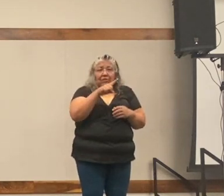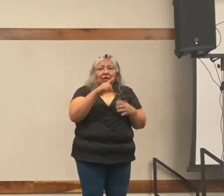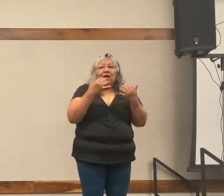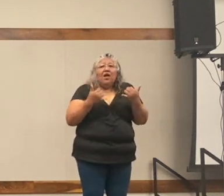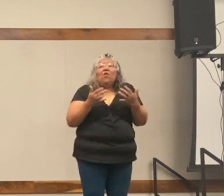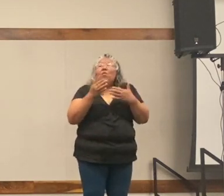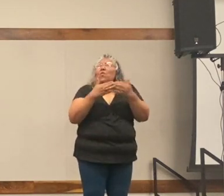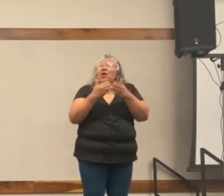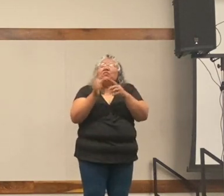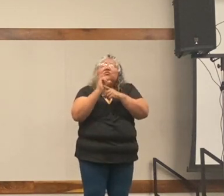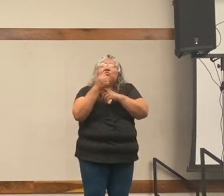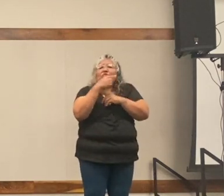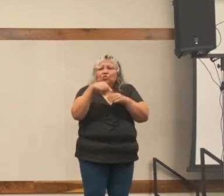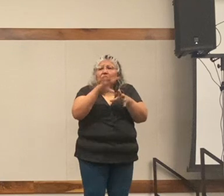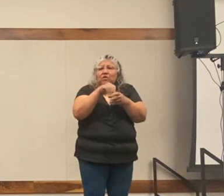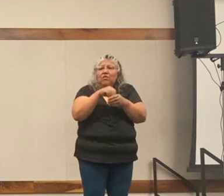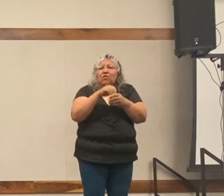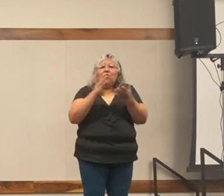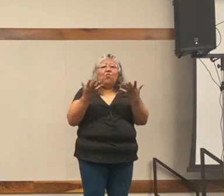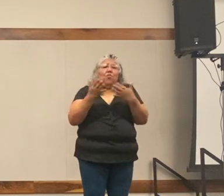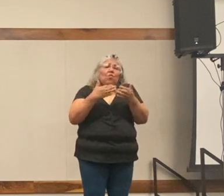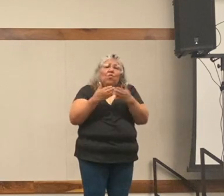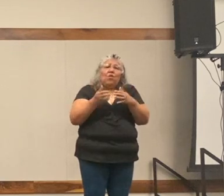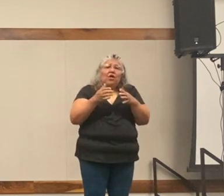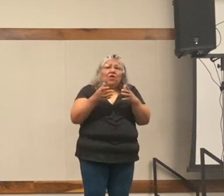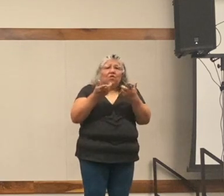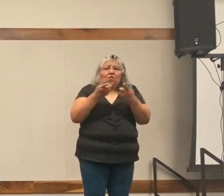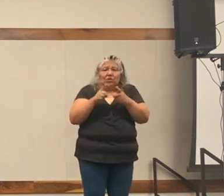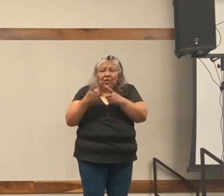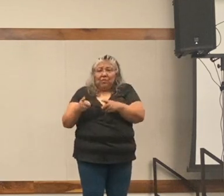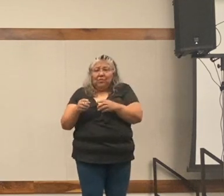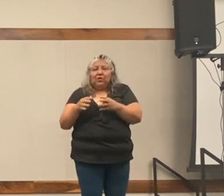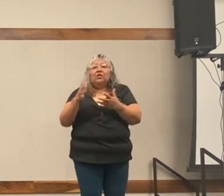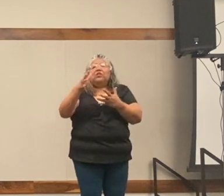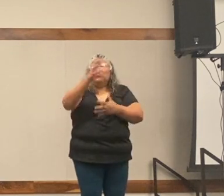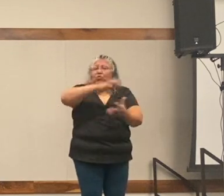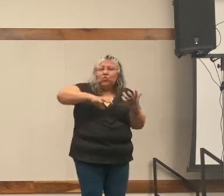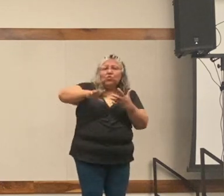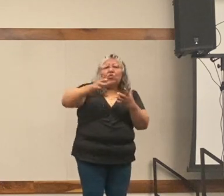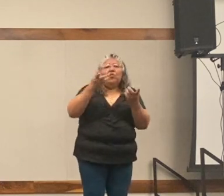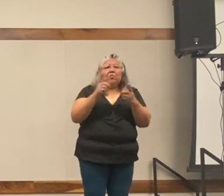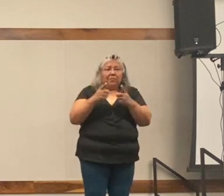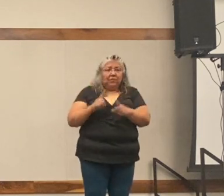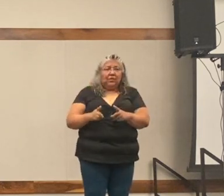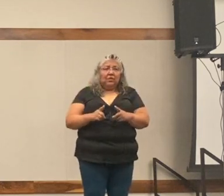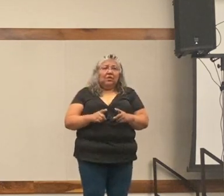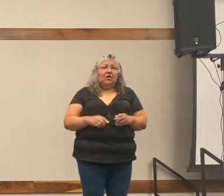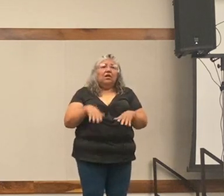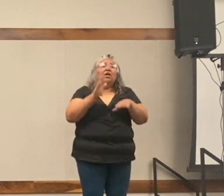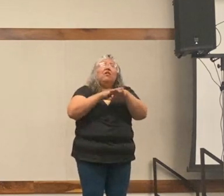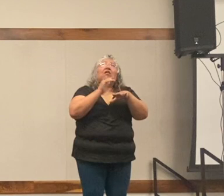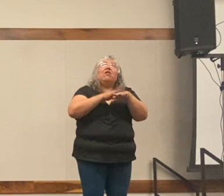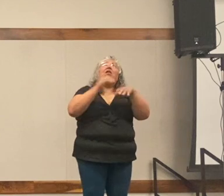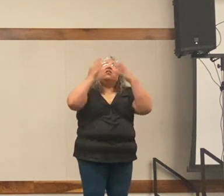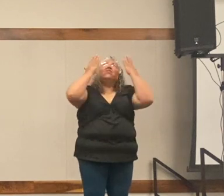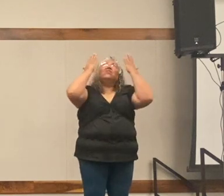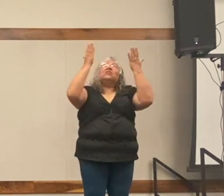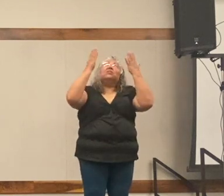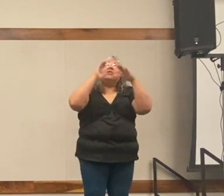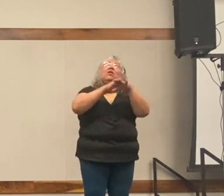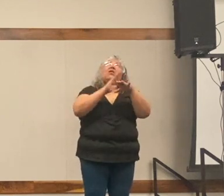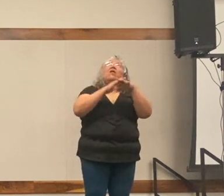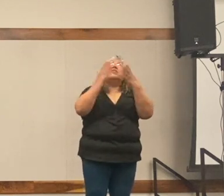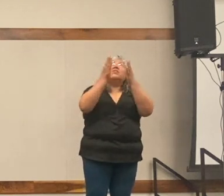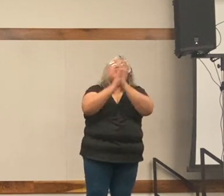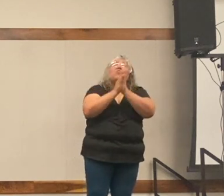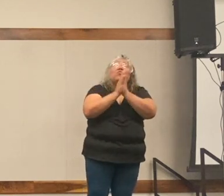whatever situation you're in, or whatever circumstance you're in, or whatever storm you're in, call out to him. Call on